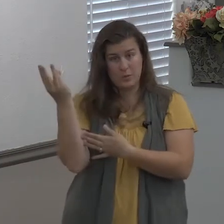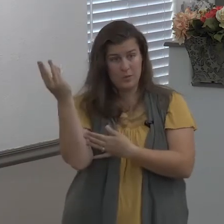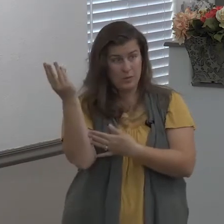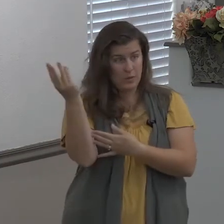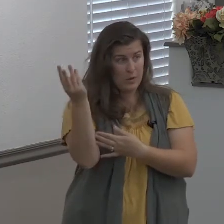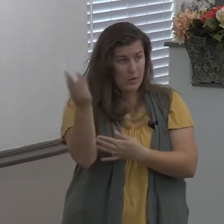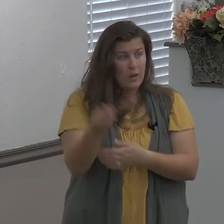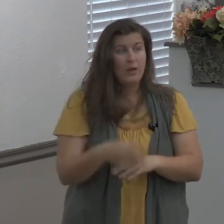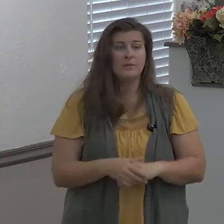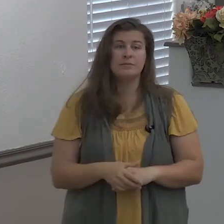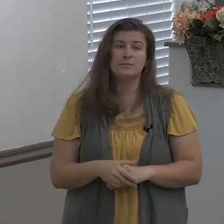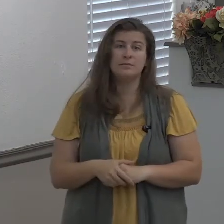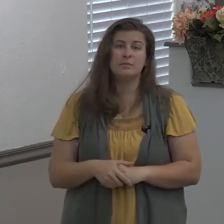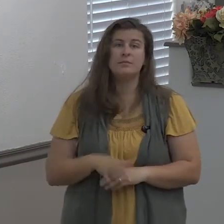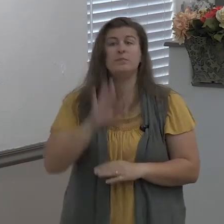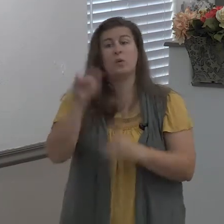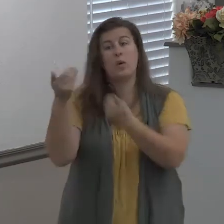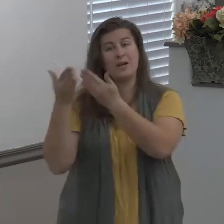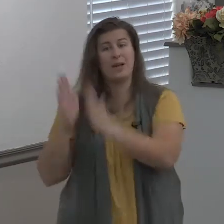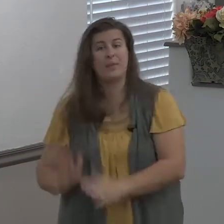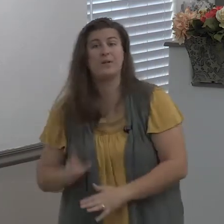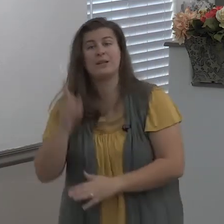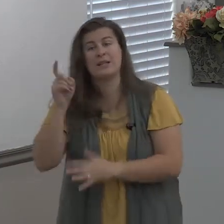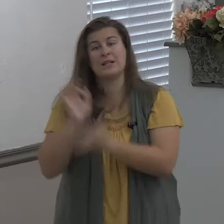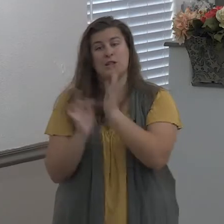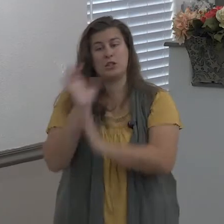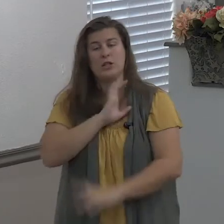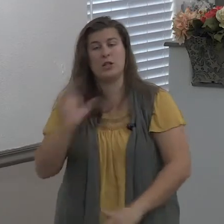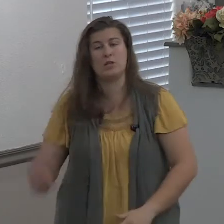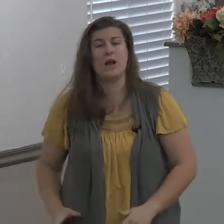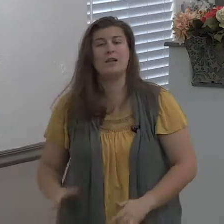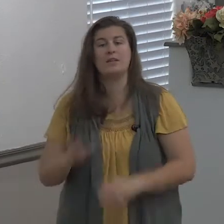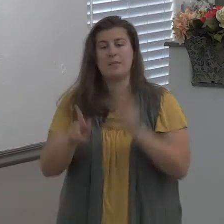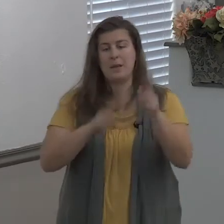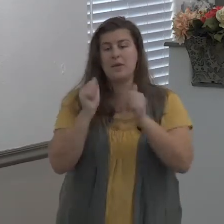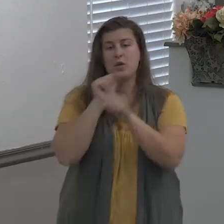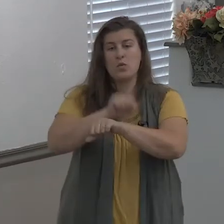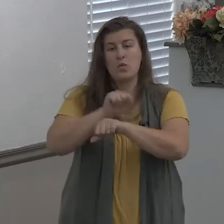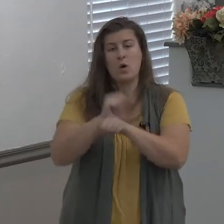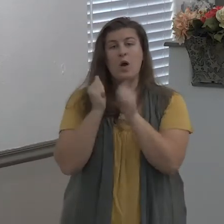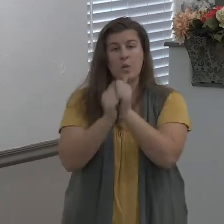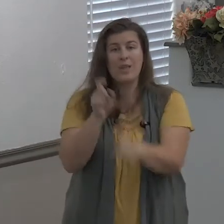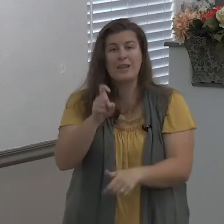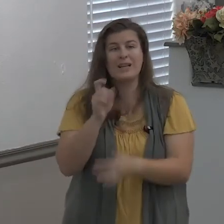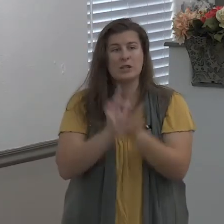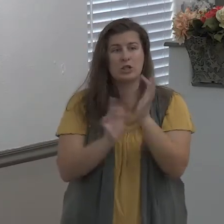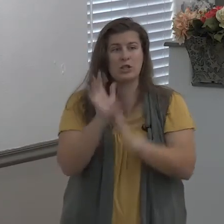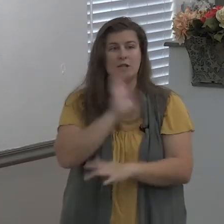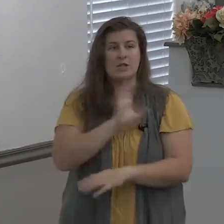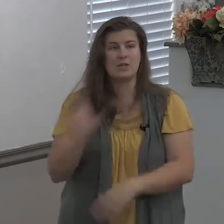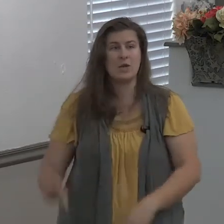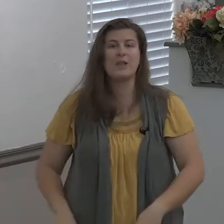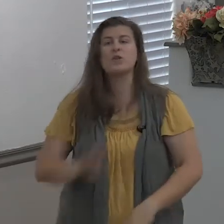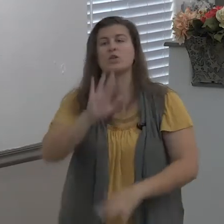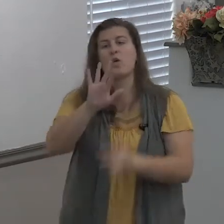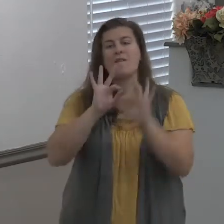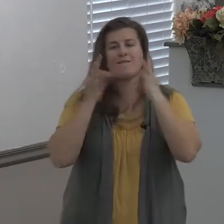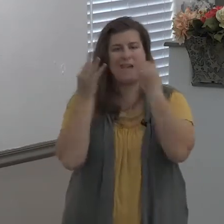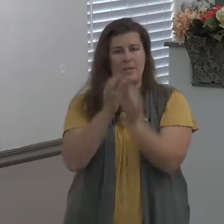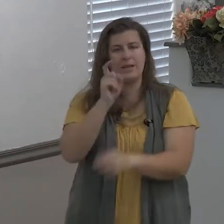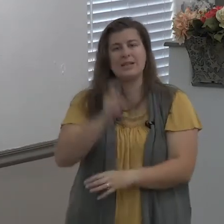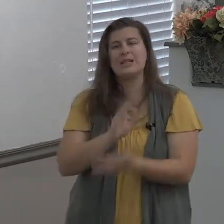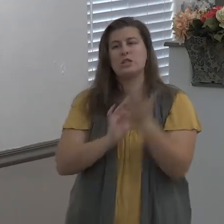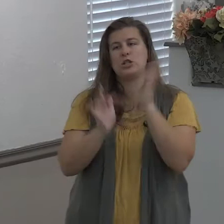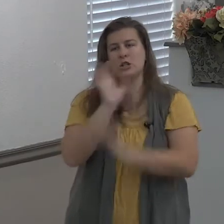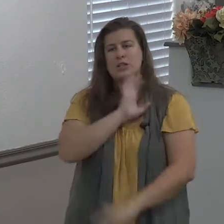men and start taking the Word of God and witnessing to people around in your circle of influence. Your neighbors need Jesus Christ. Your co-workers